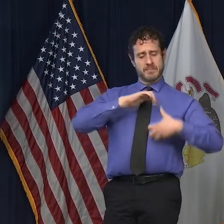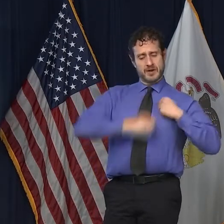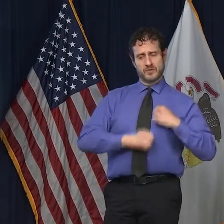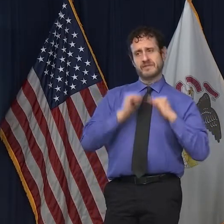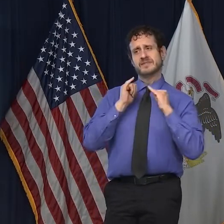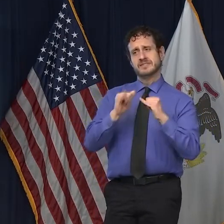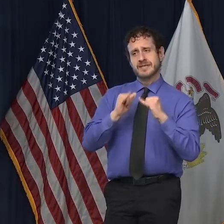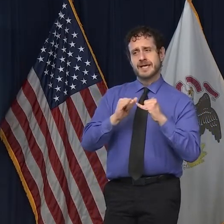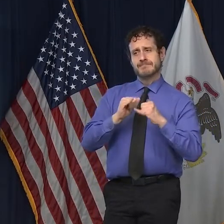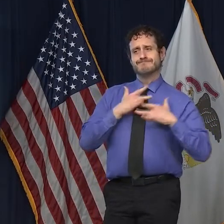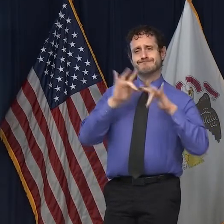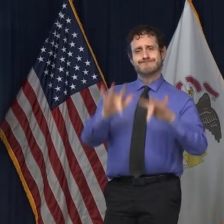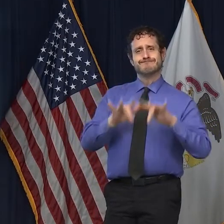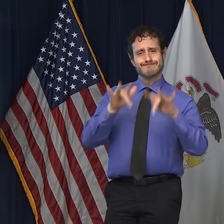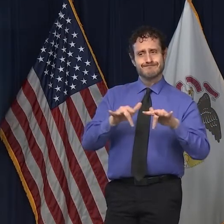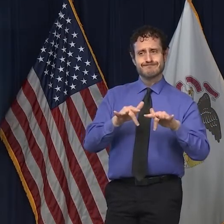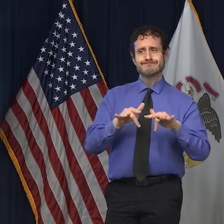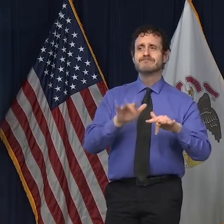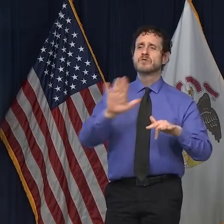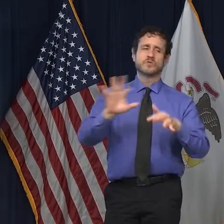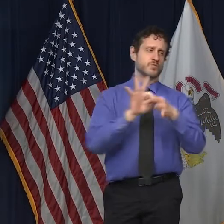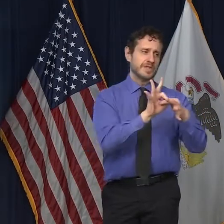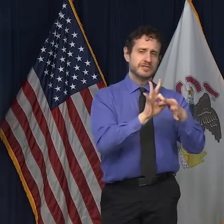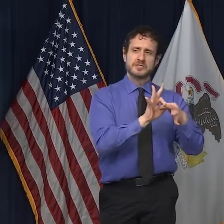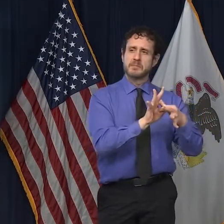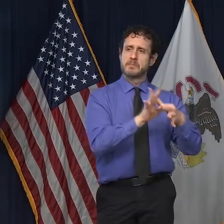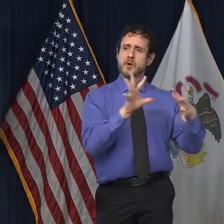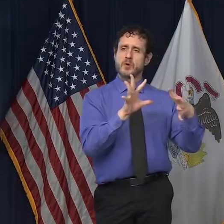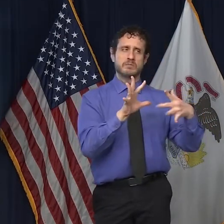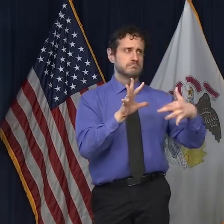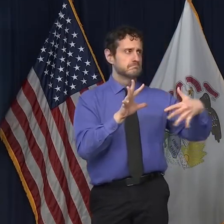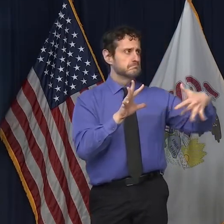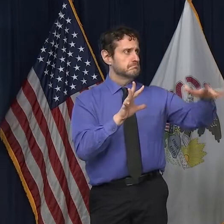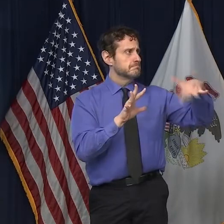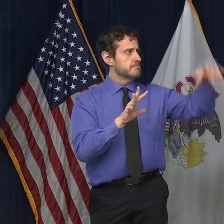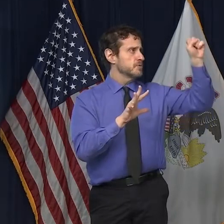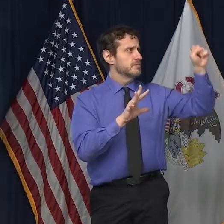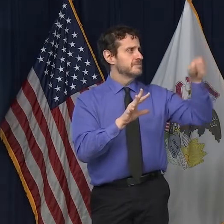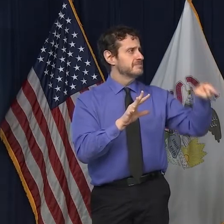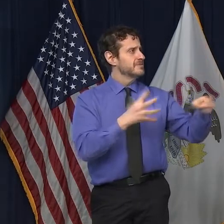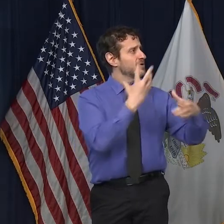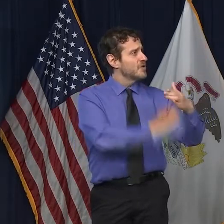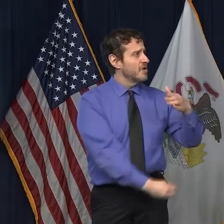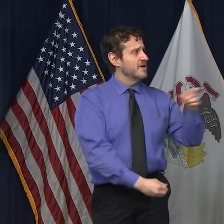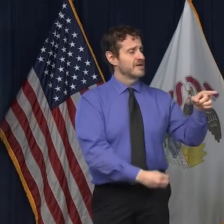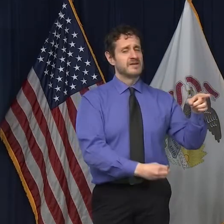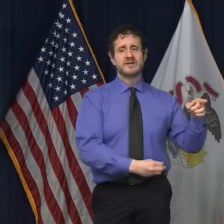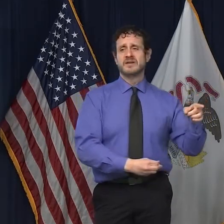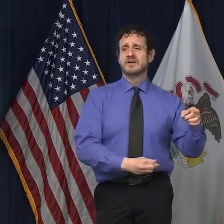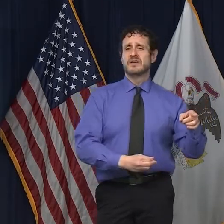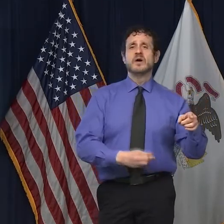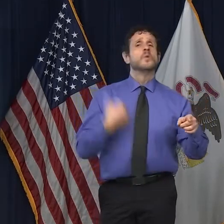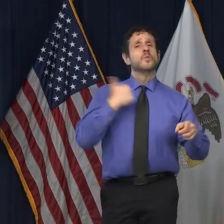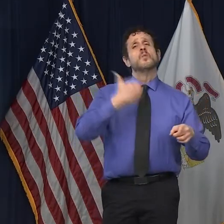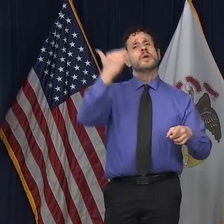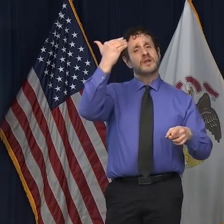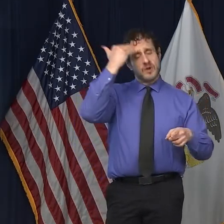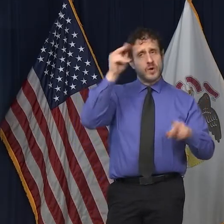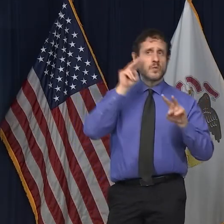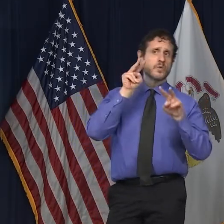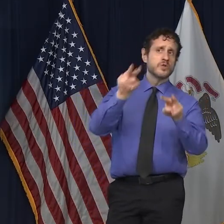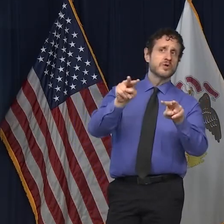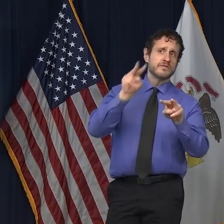you. I grieve with you that the refrain of vaccines as a light at the end of the